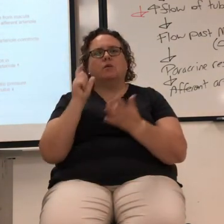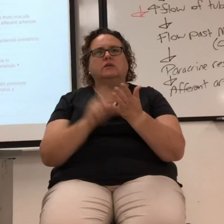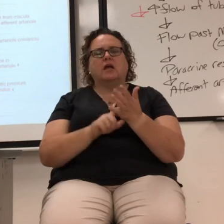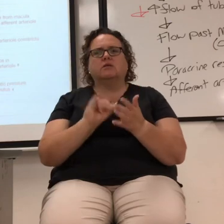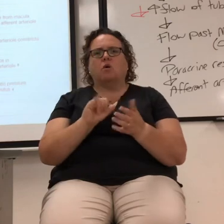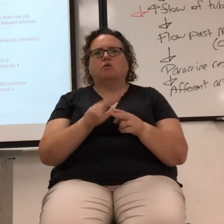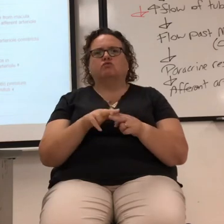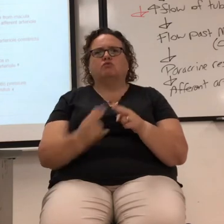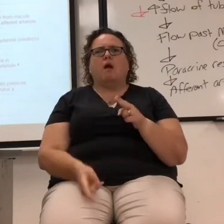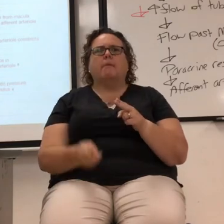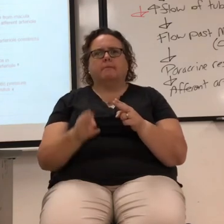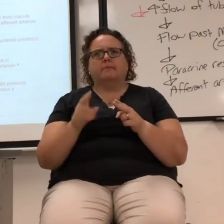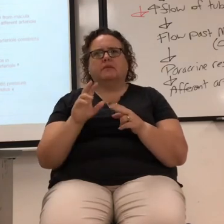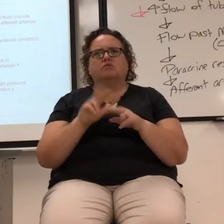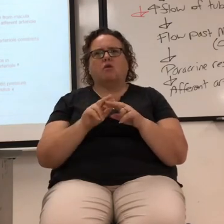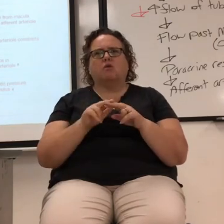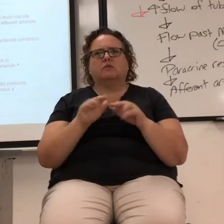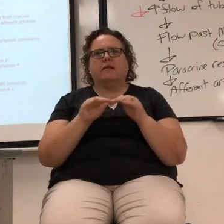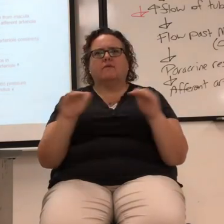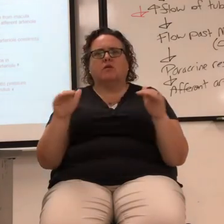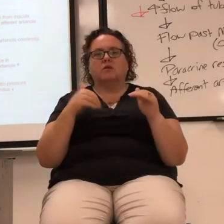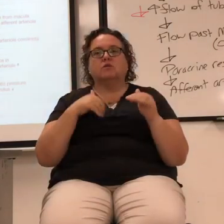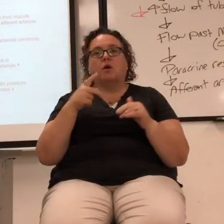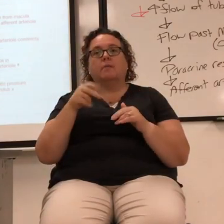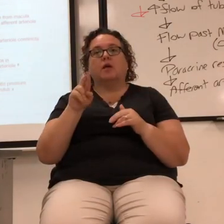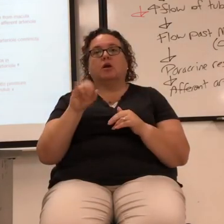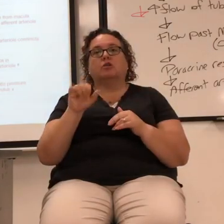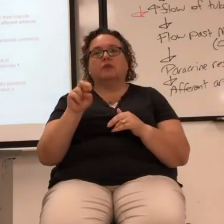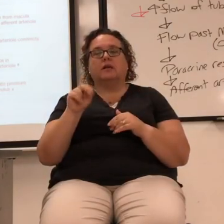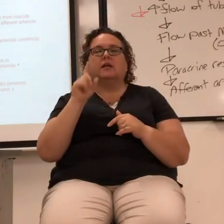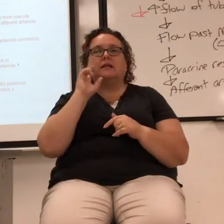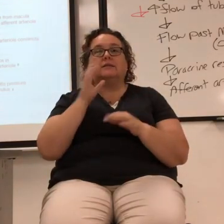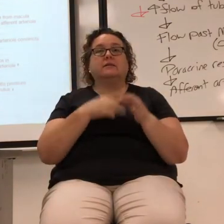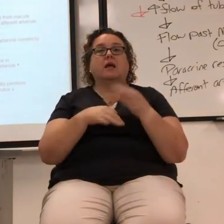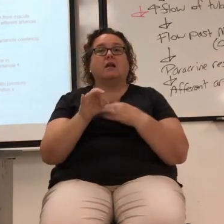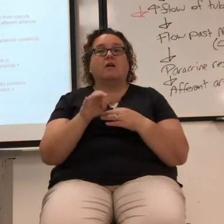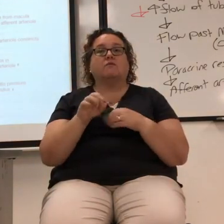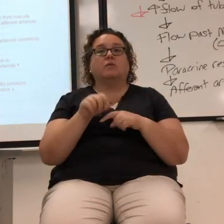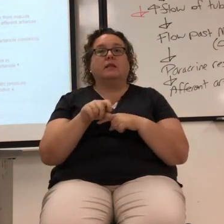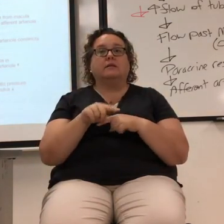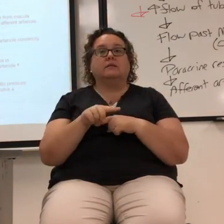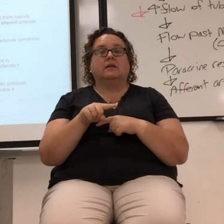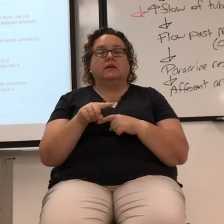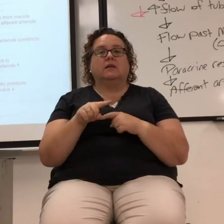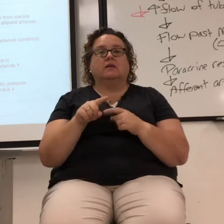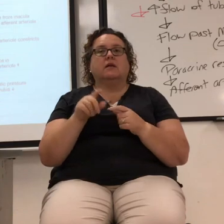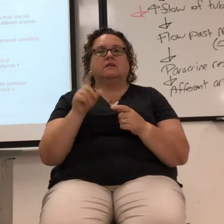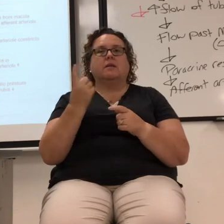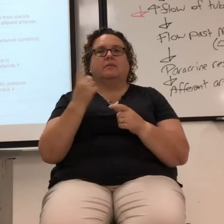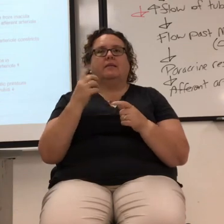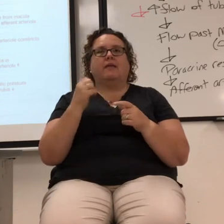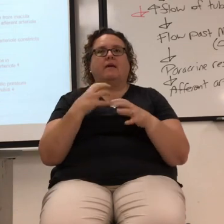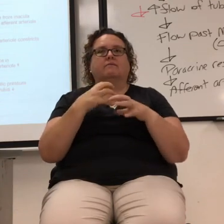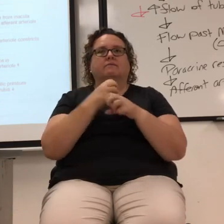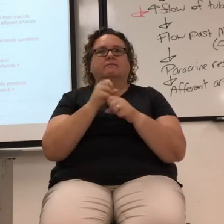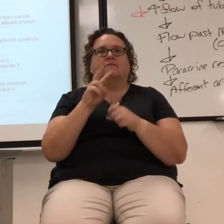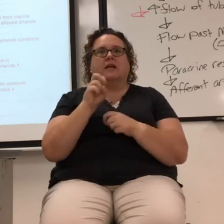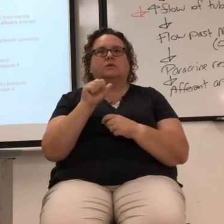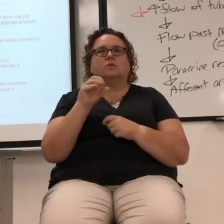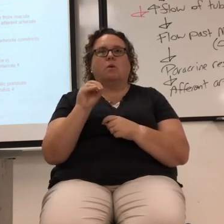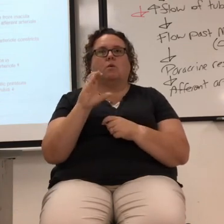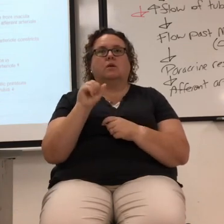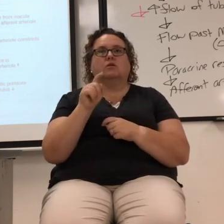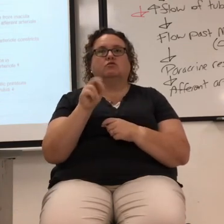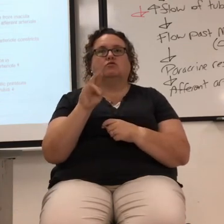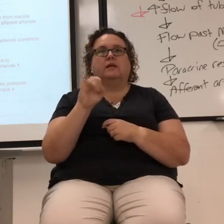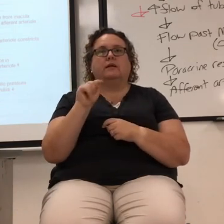So the paracrine response would just be the opposite. Instead of releasing a substance that vasoconstricts, the paracrine response will